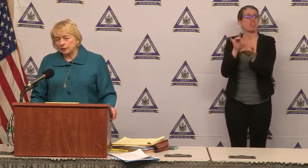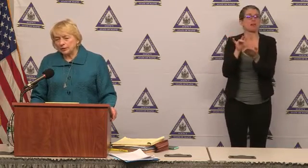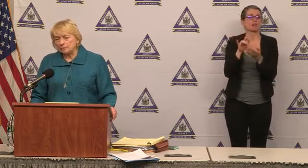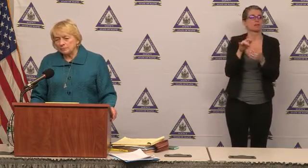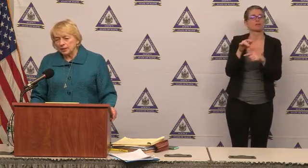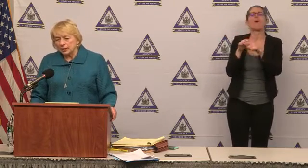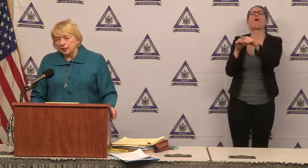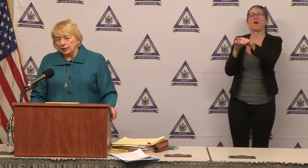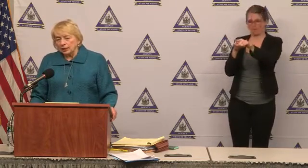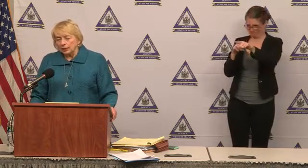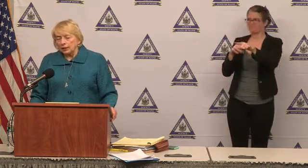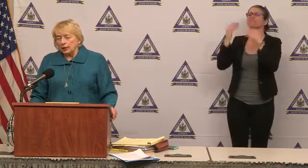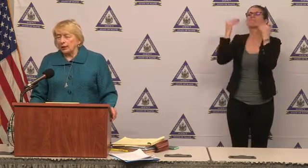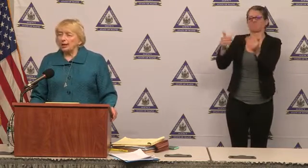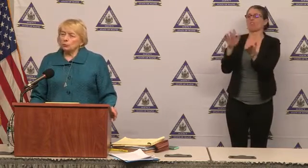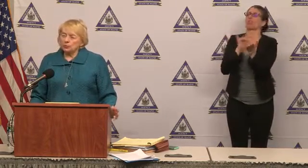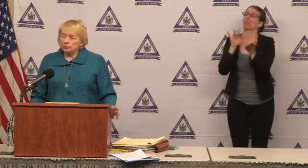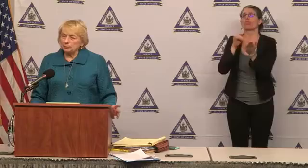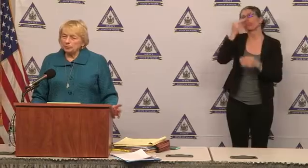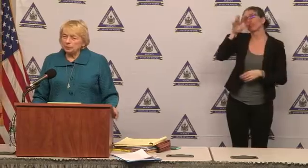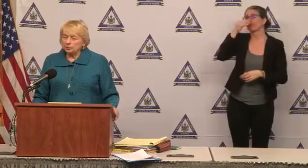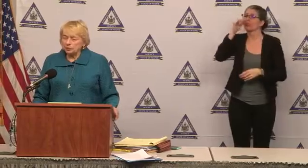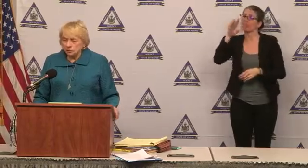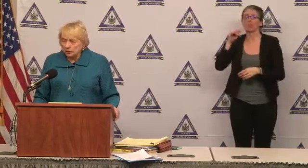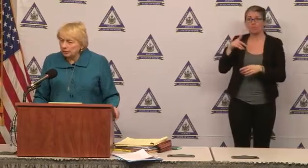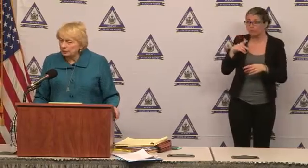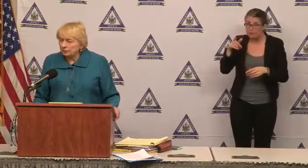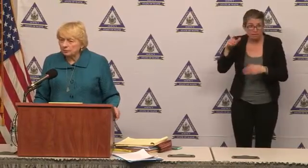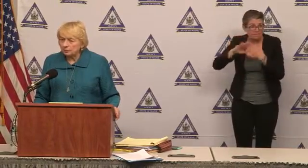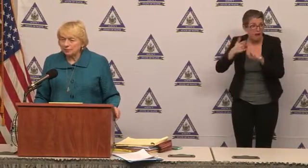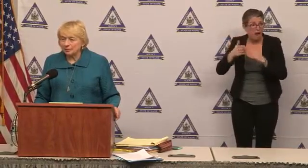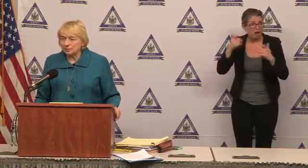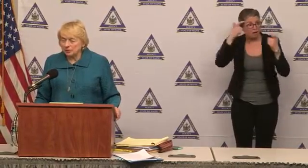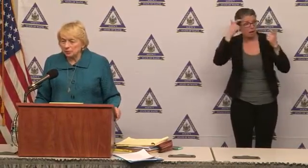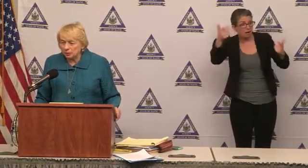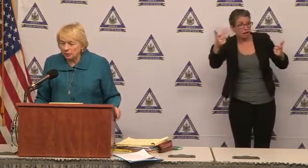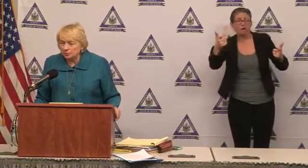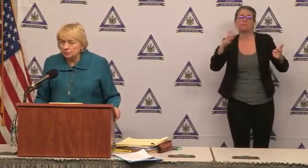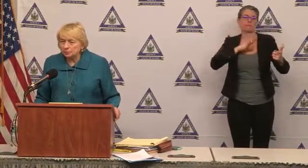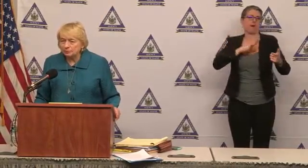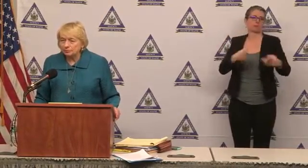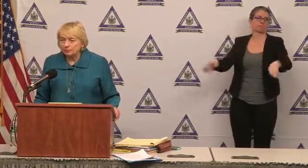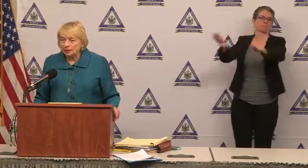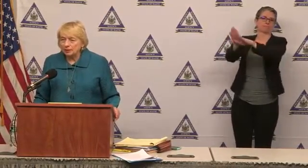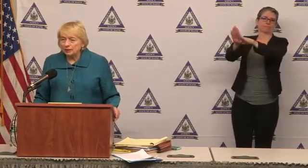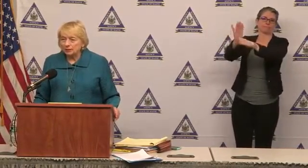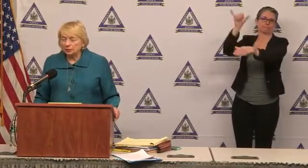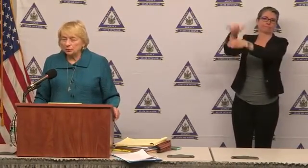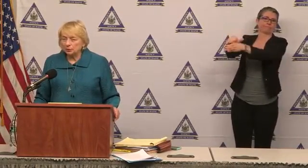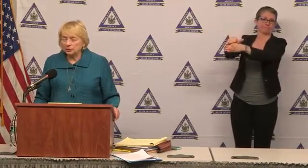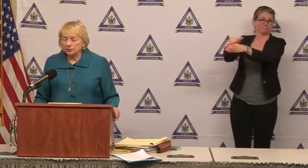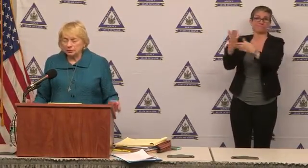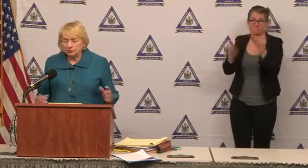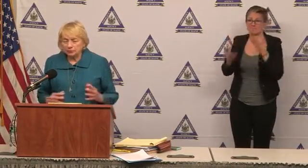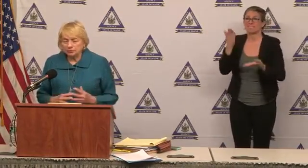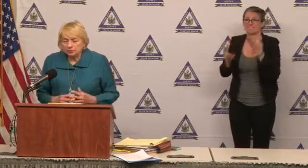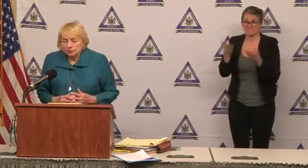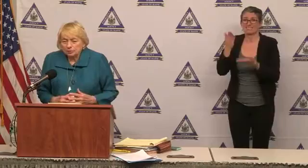think I want people to enjoy life as much as possible. Within